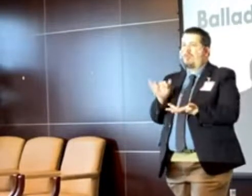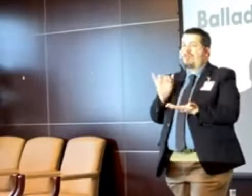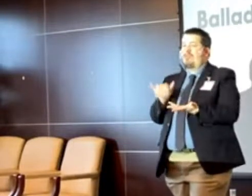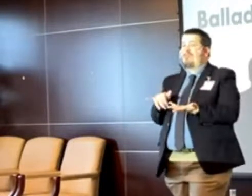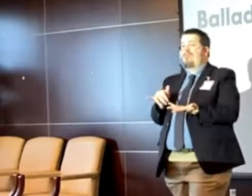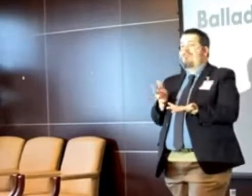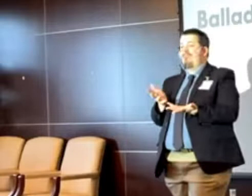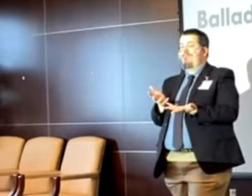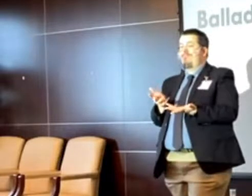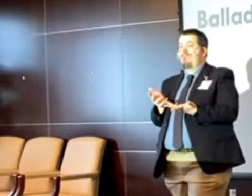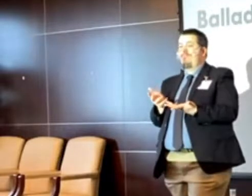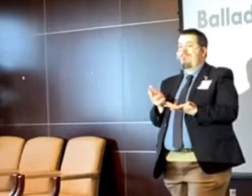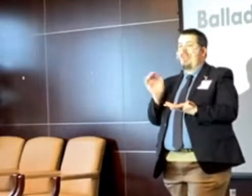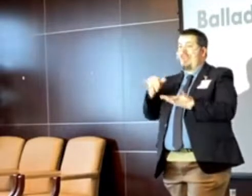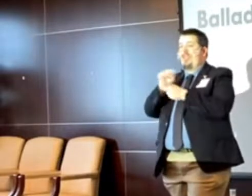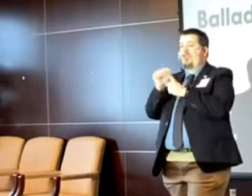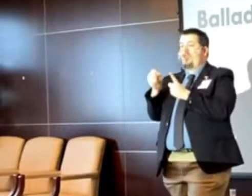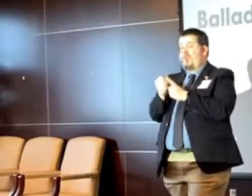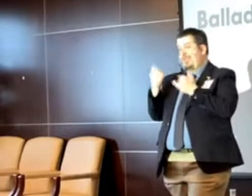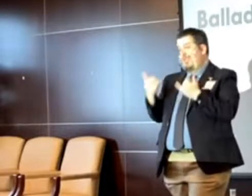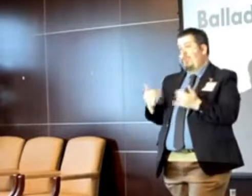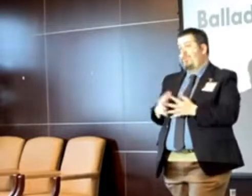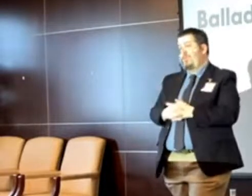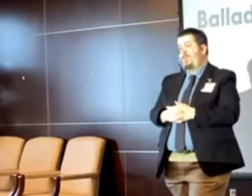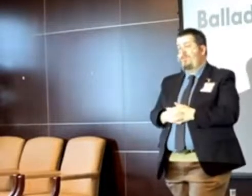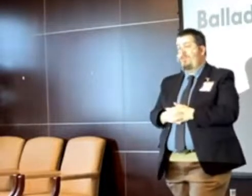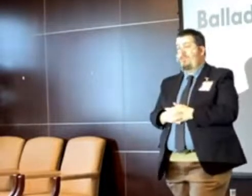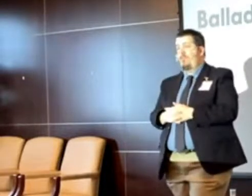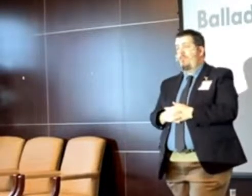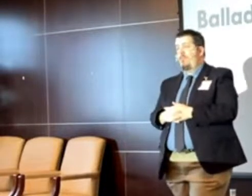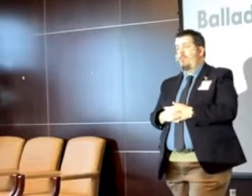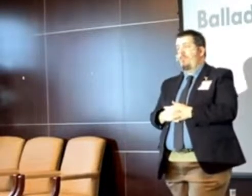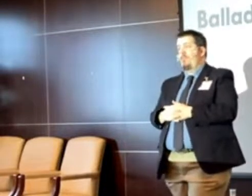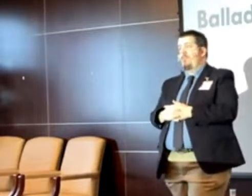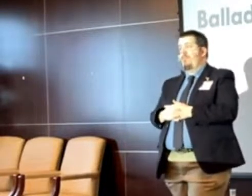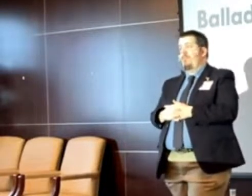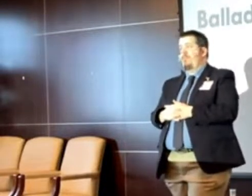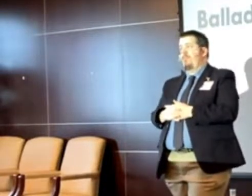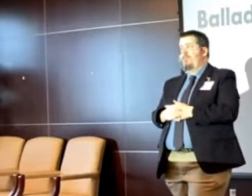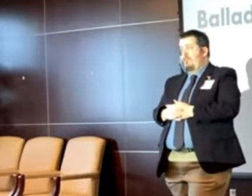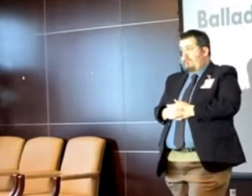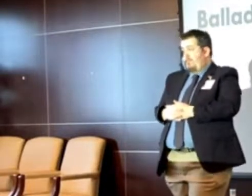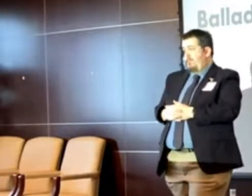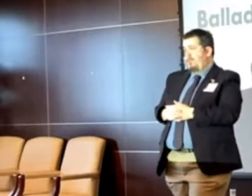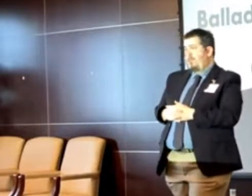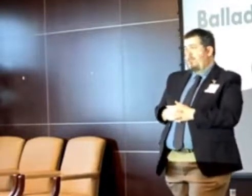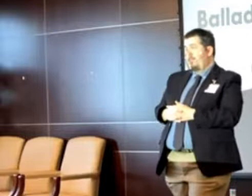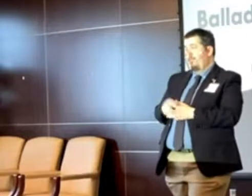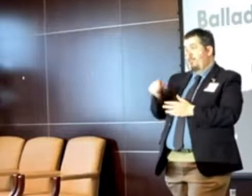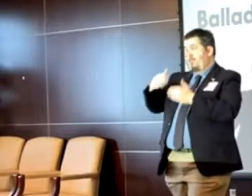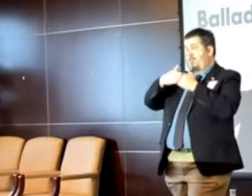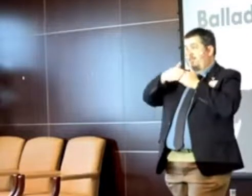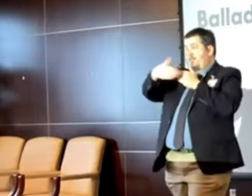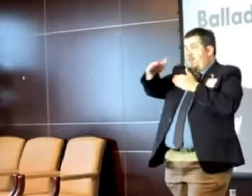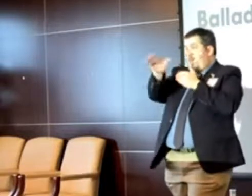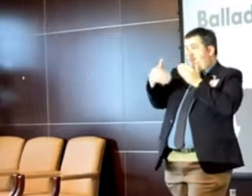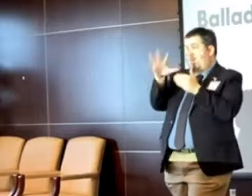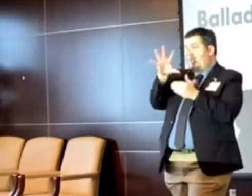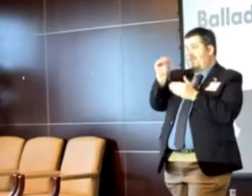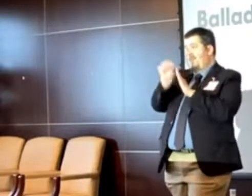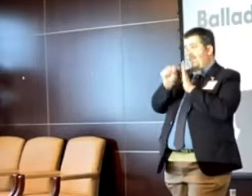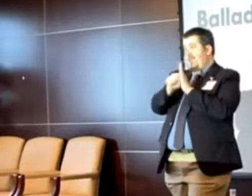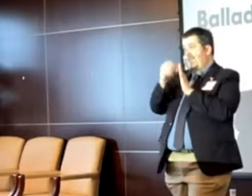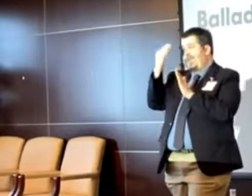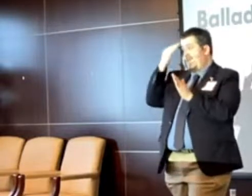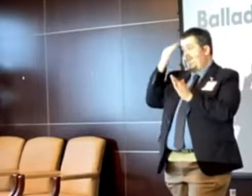that's where we're at. Can I just follow up? Is this going forward in all 50 states? I know there